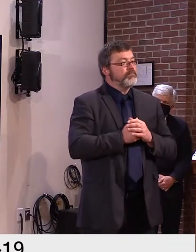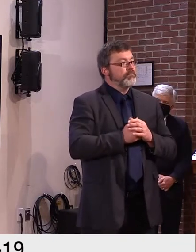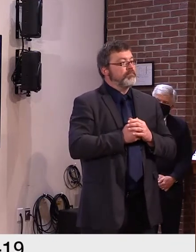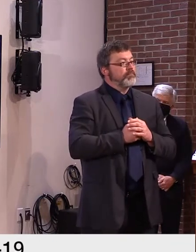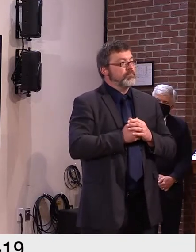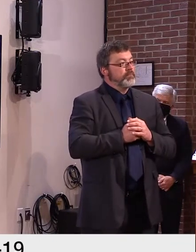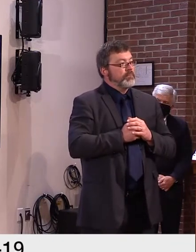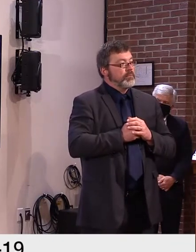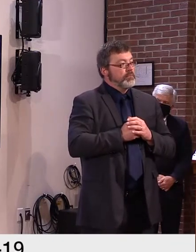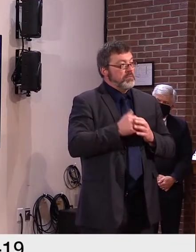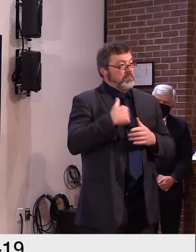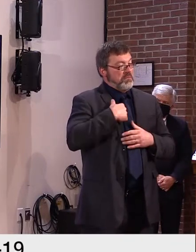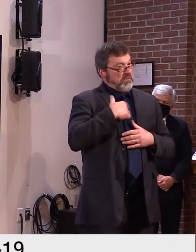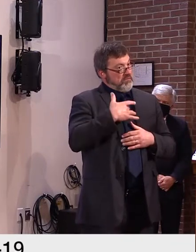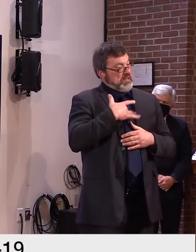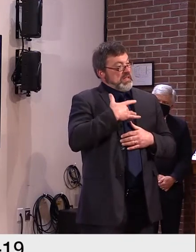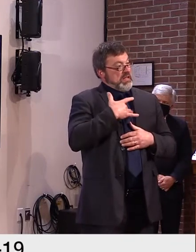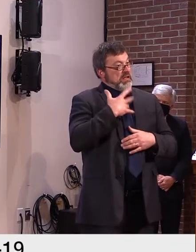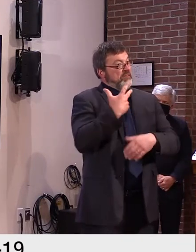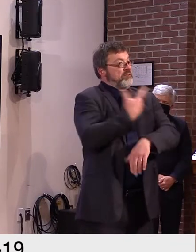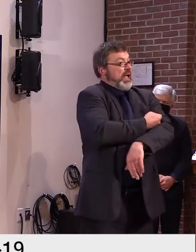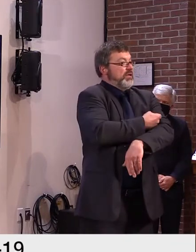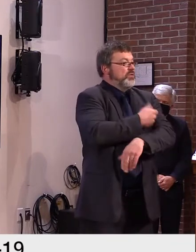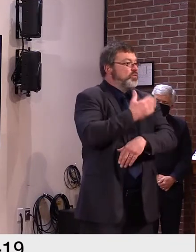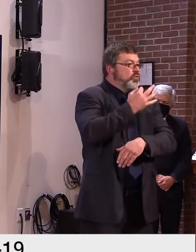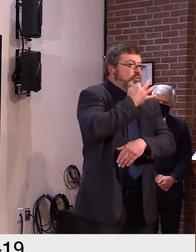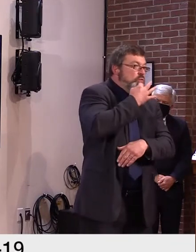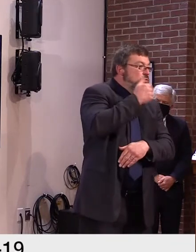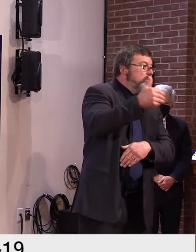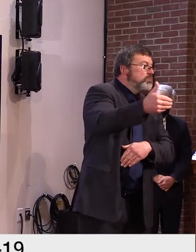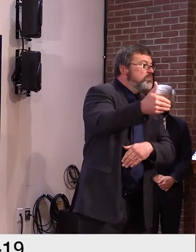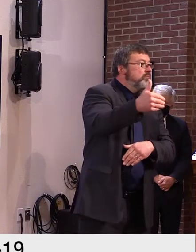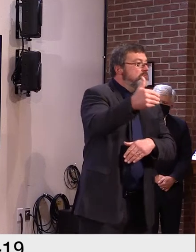necessary precautions for some time, if not for the remainder of the school year.